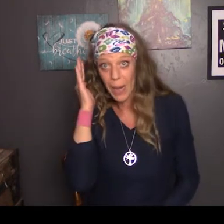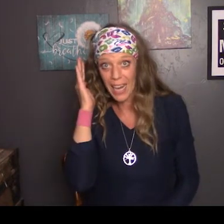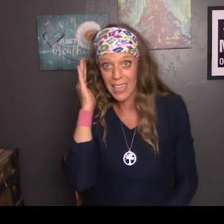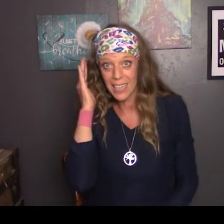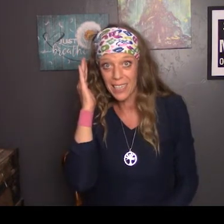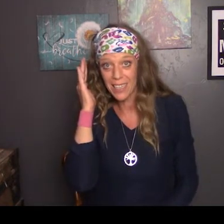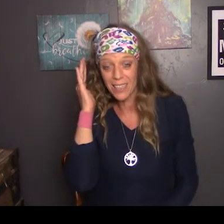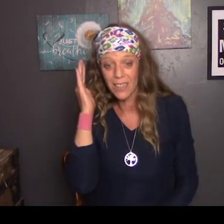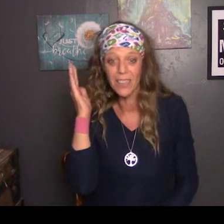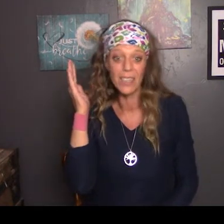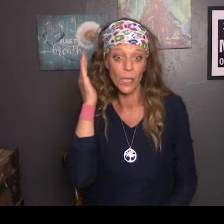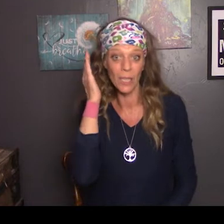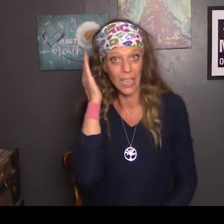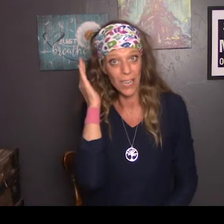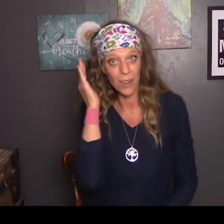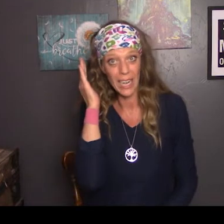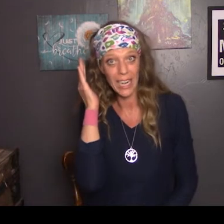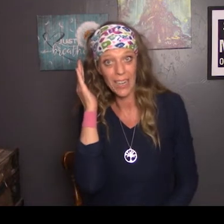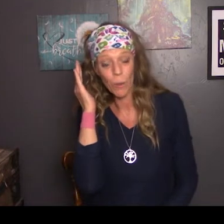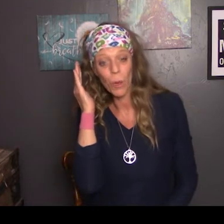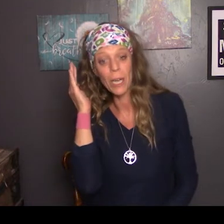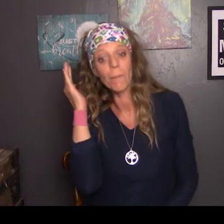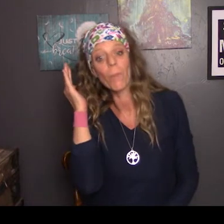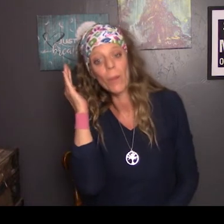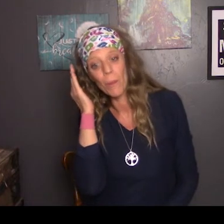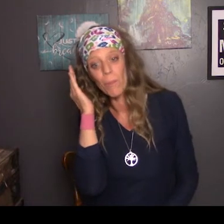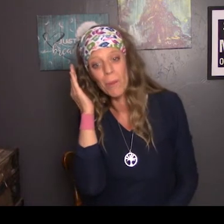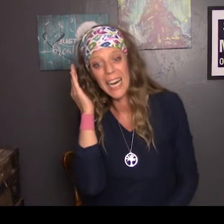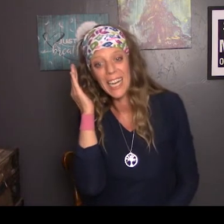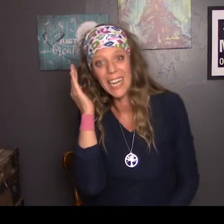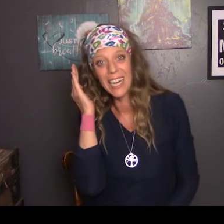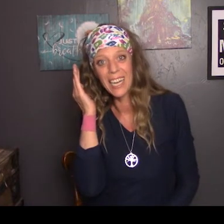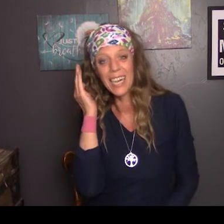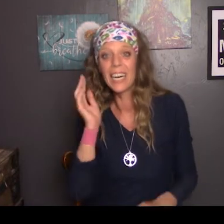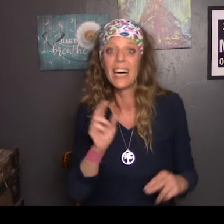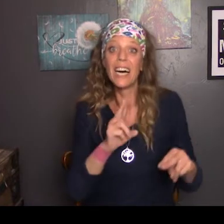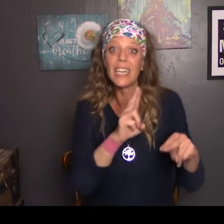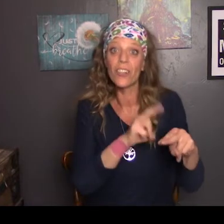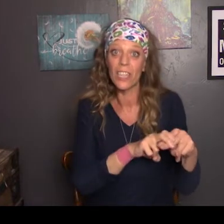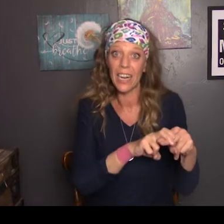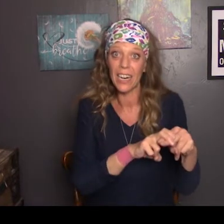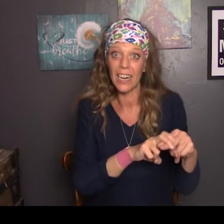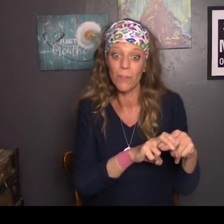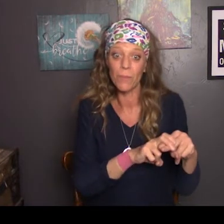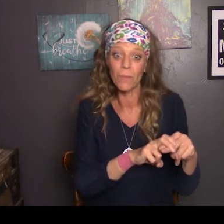bed, like you're laying on one, bed, chair,